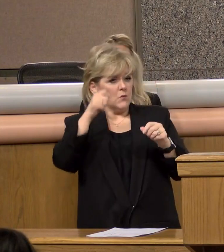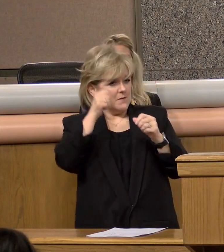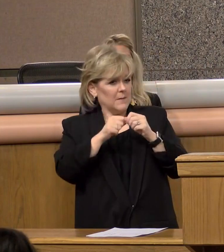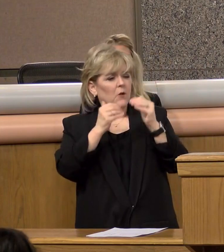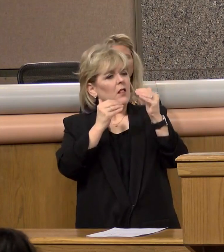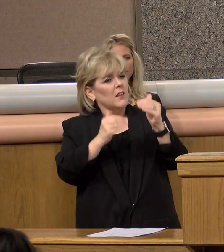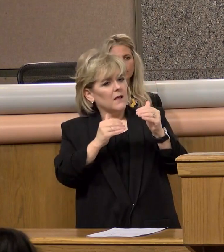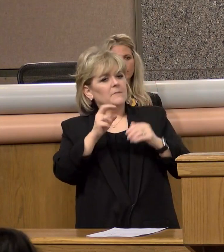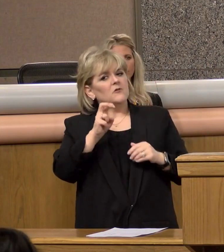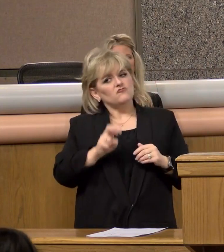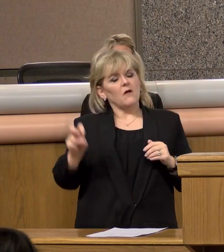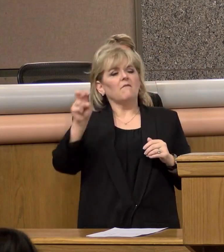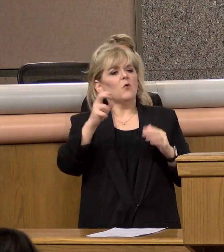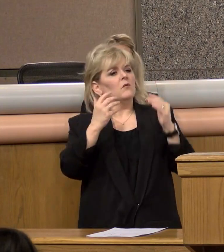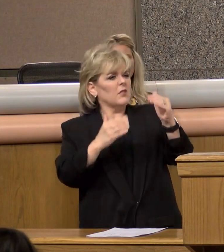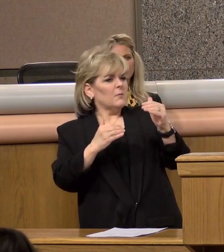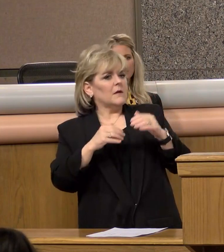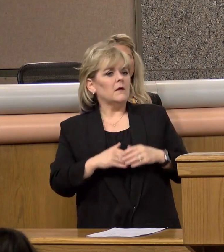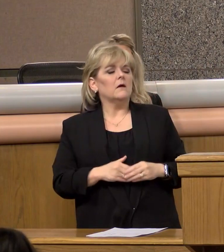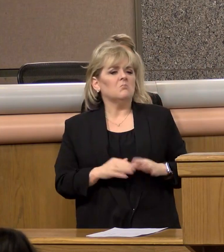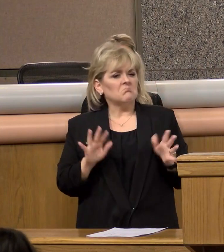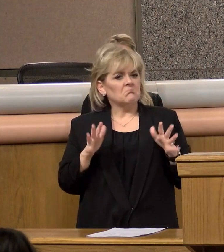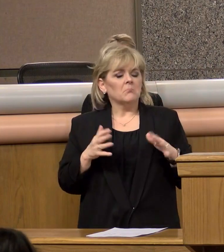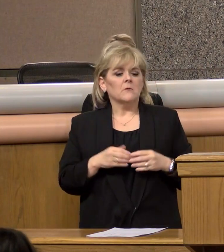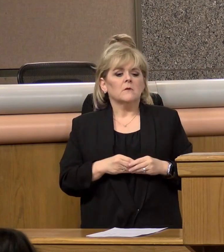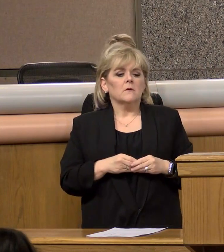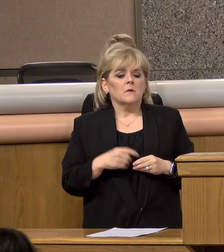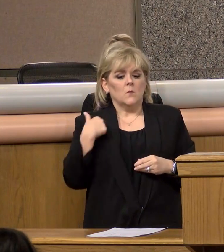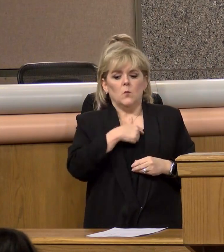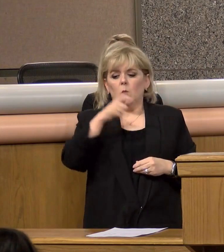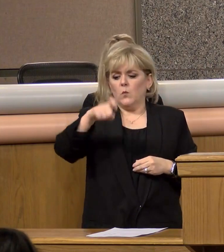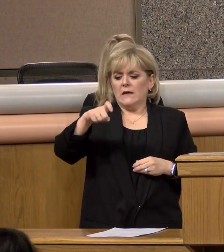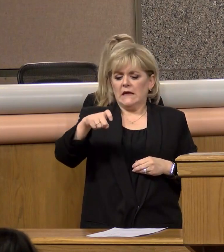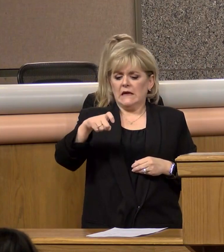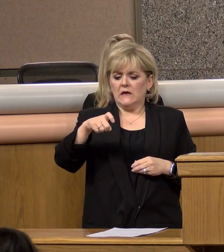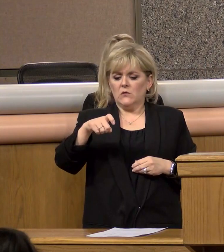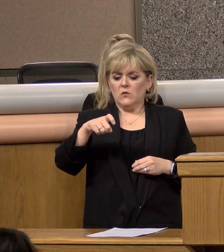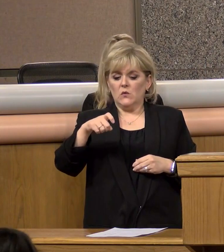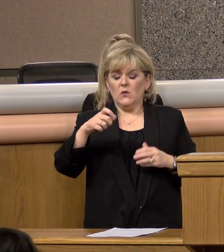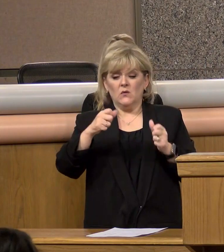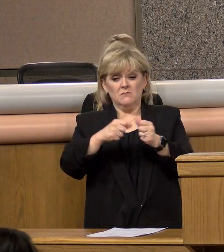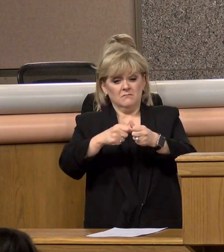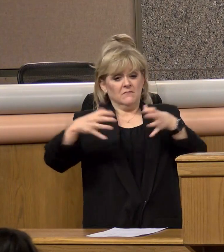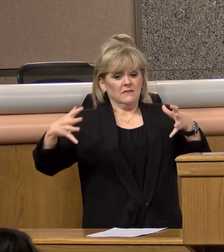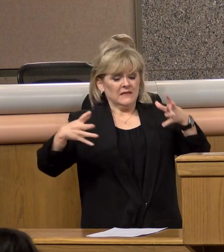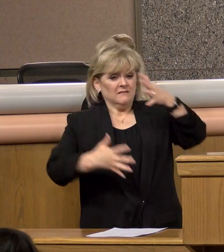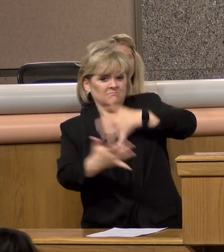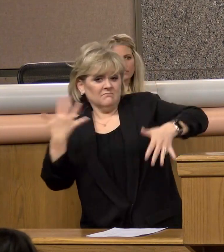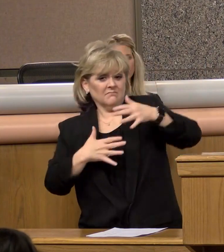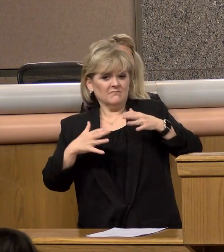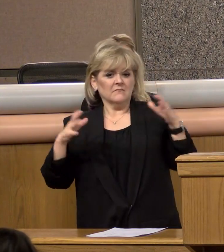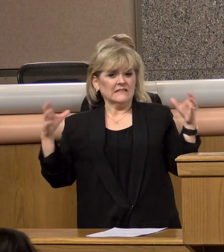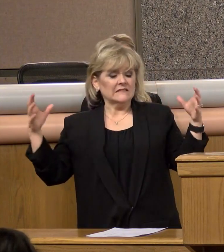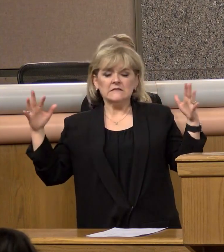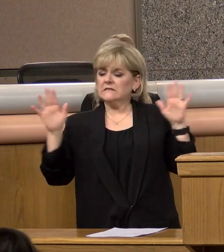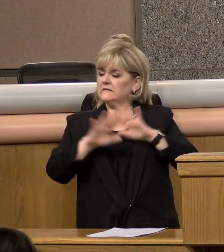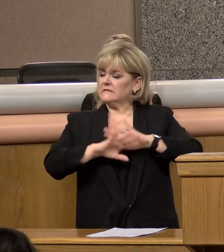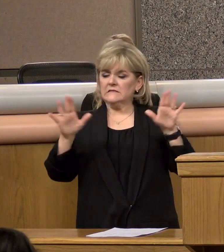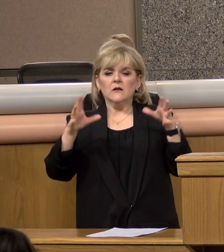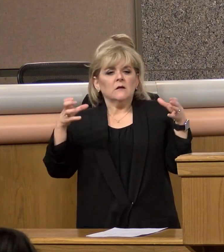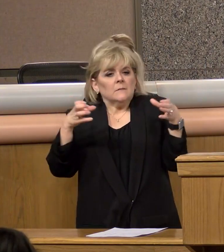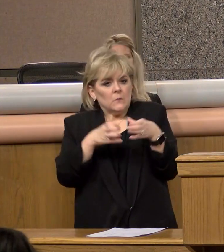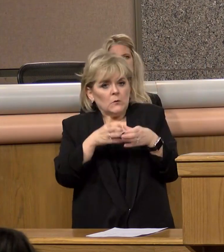travel. We need to not have any gatherings more than 10 people. That does create